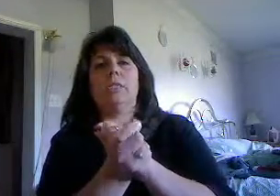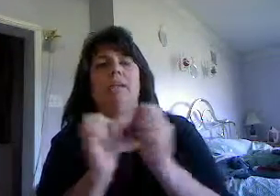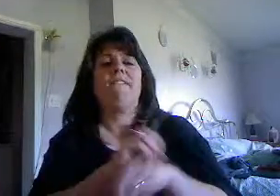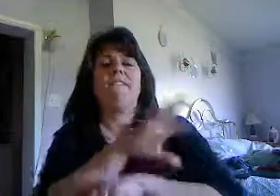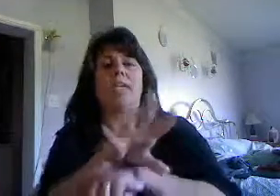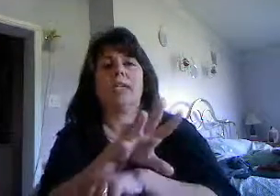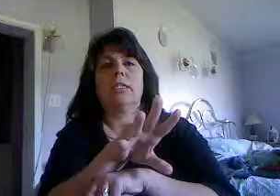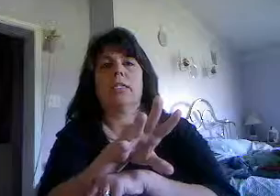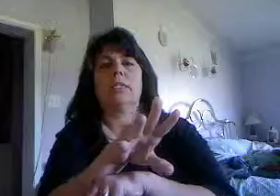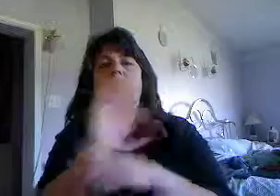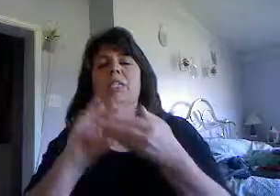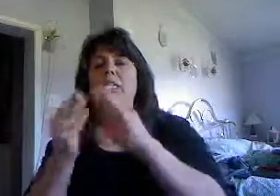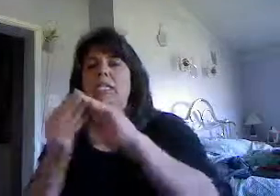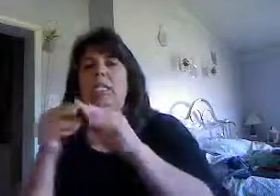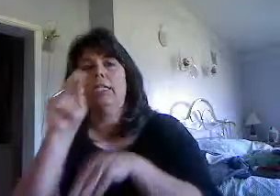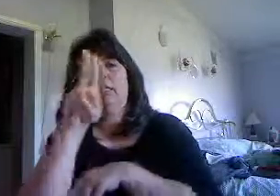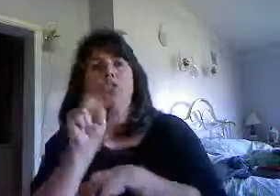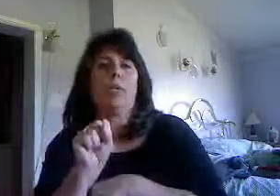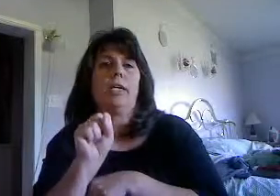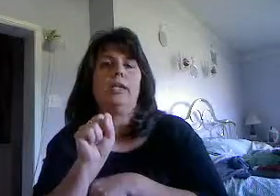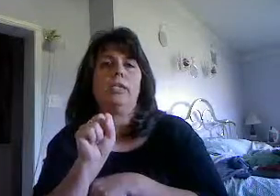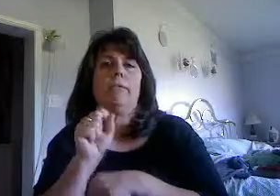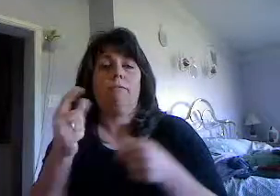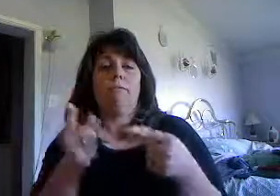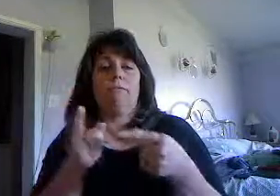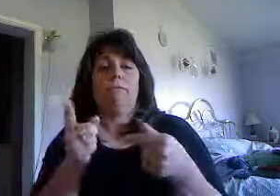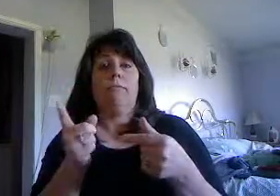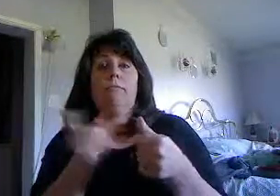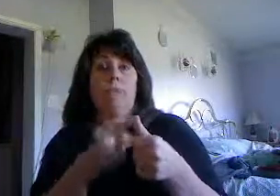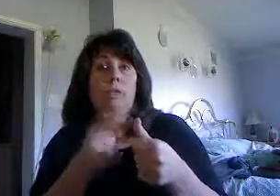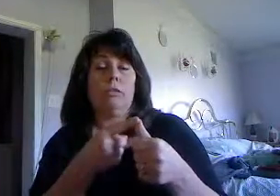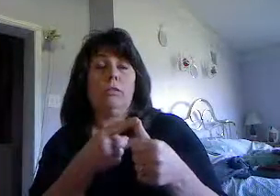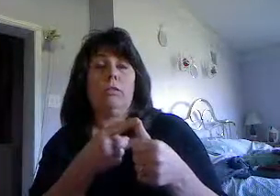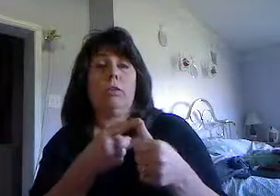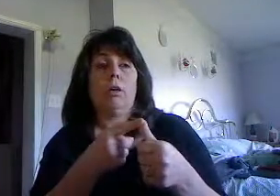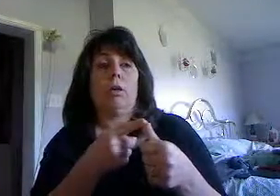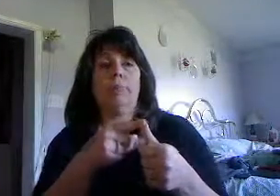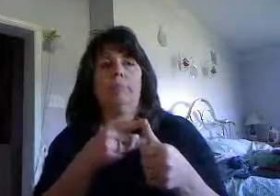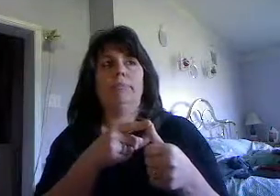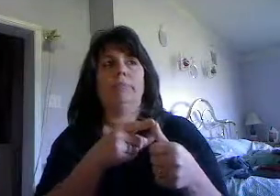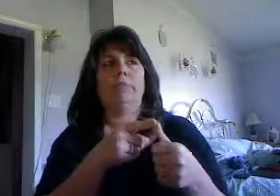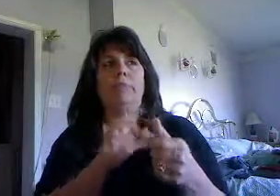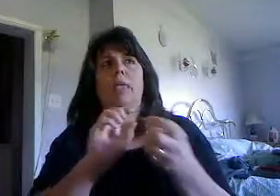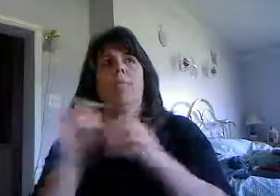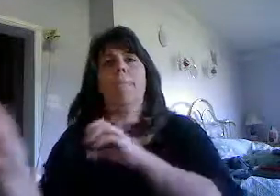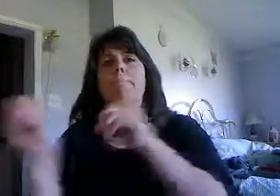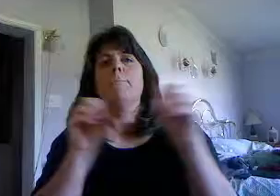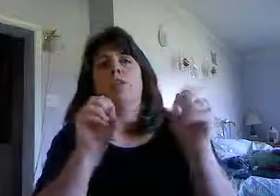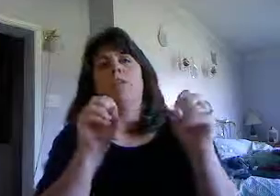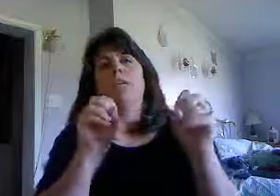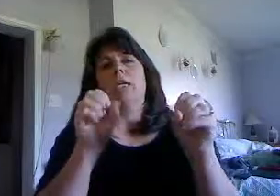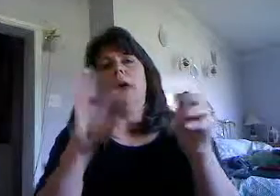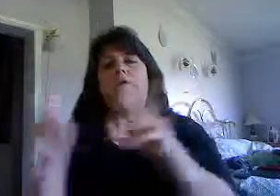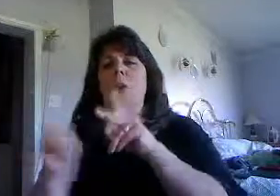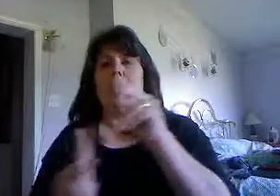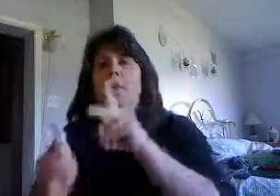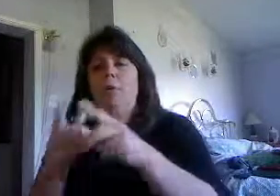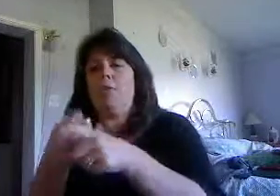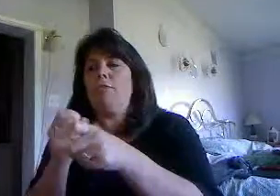first trend has been the decentralization of population, and particularly the middle-class population out of the central cities